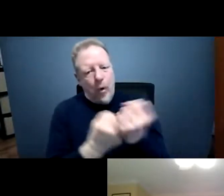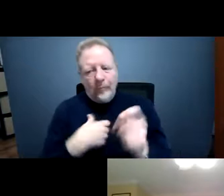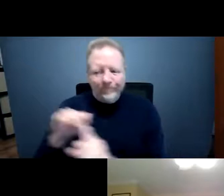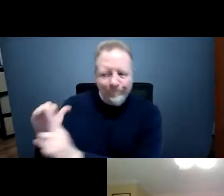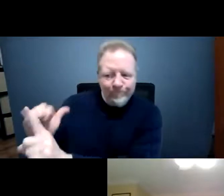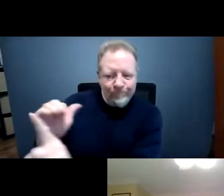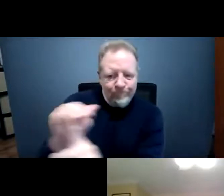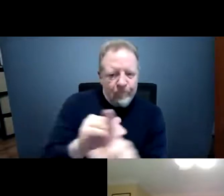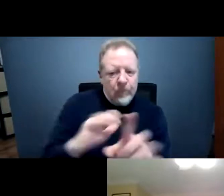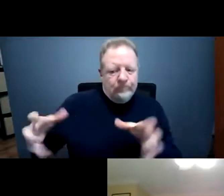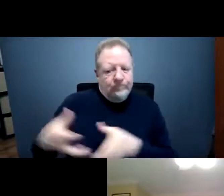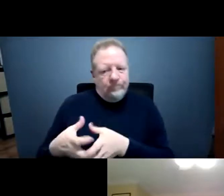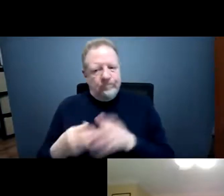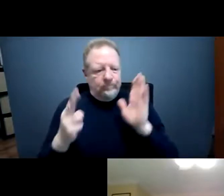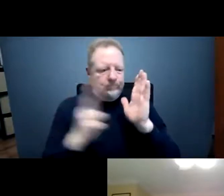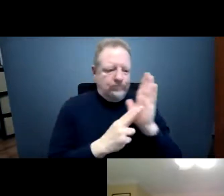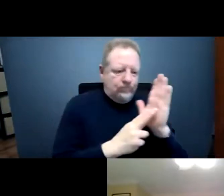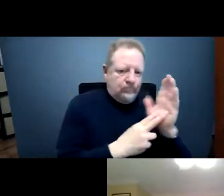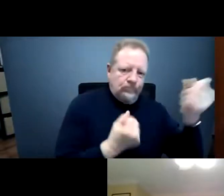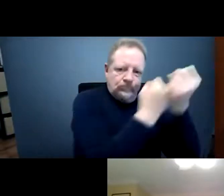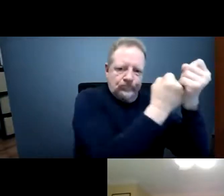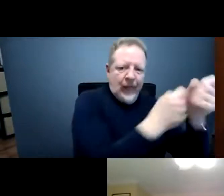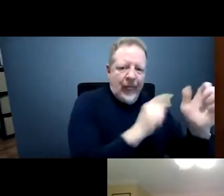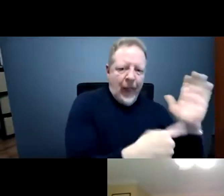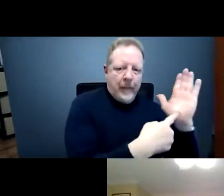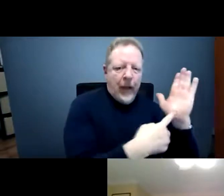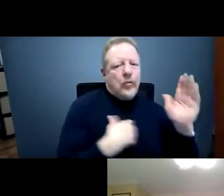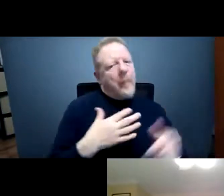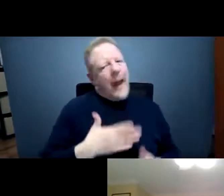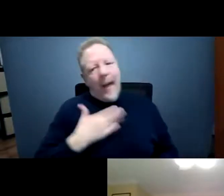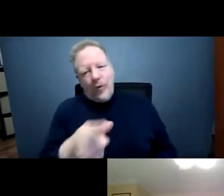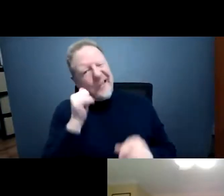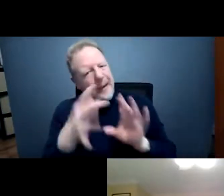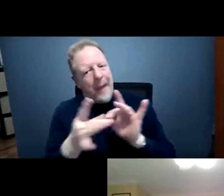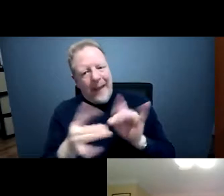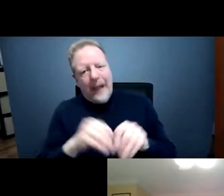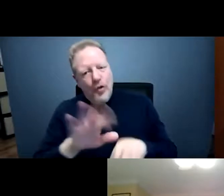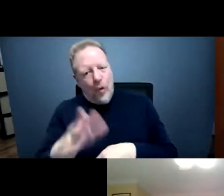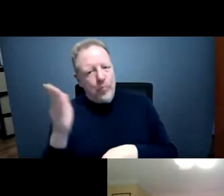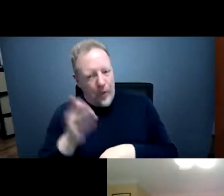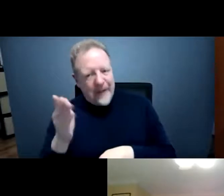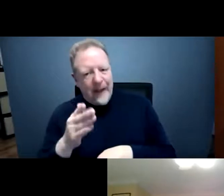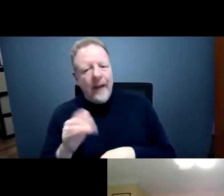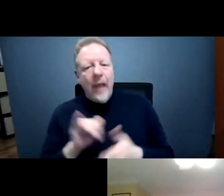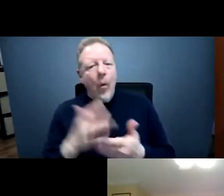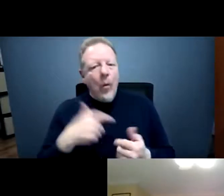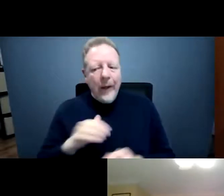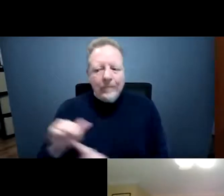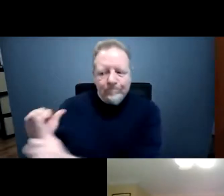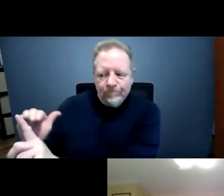group. So I'm Right. glad you called that out in the presentation, so that way we can bring it up again,